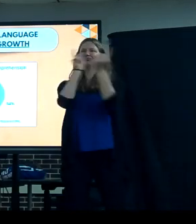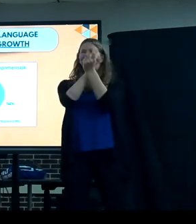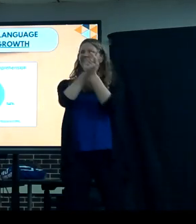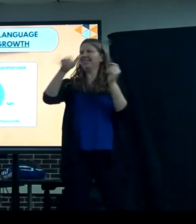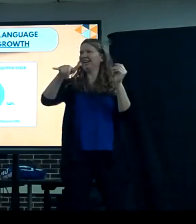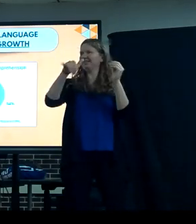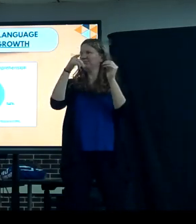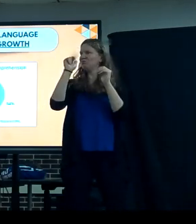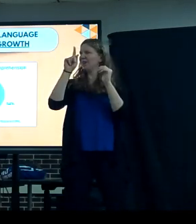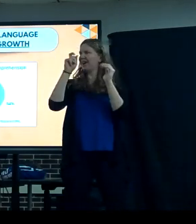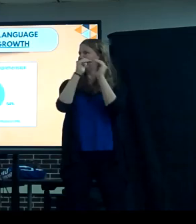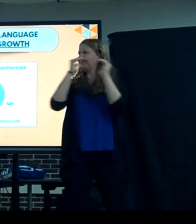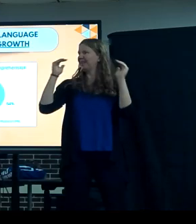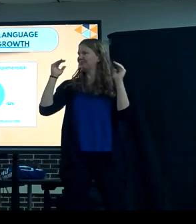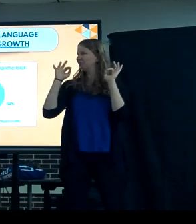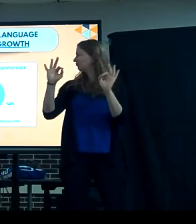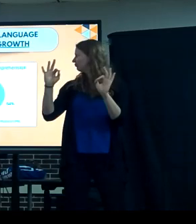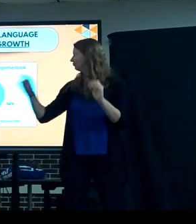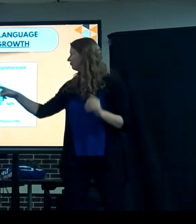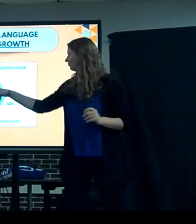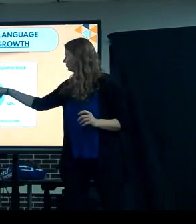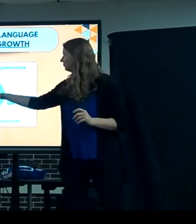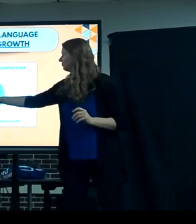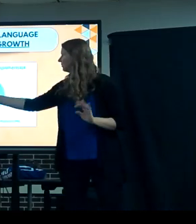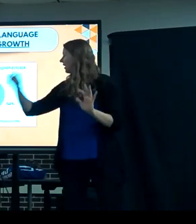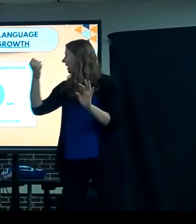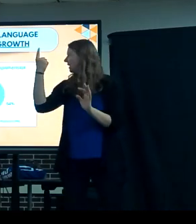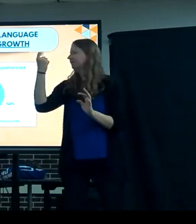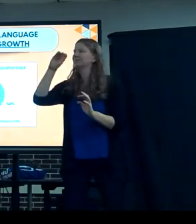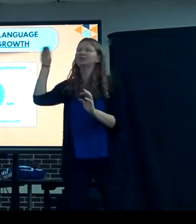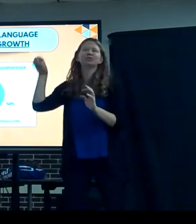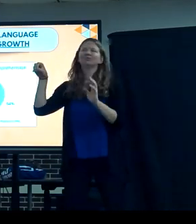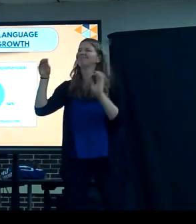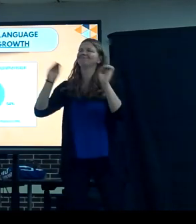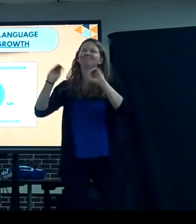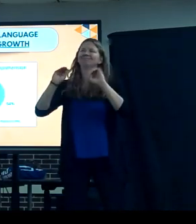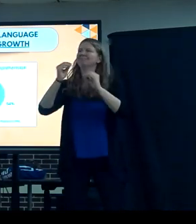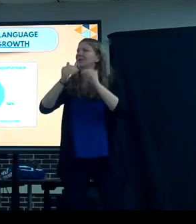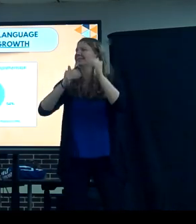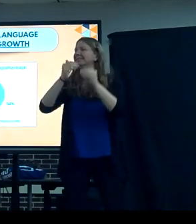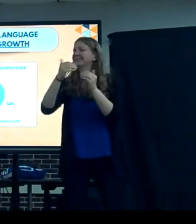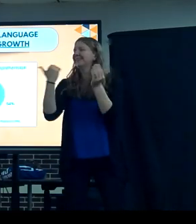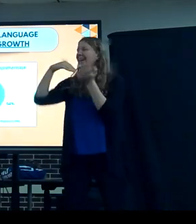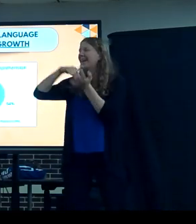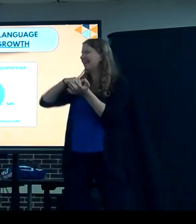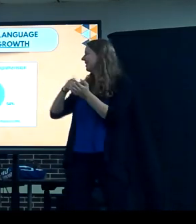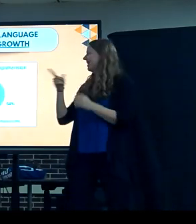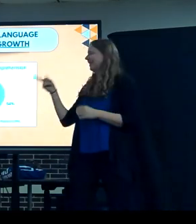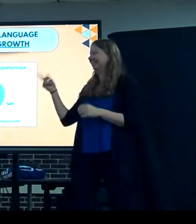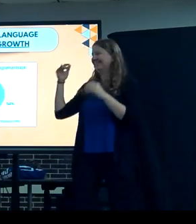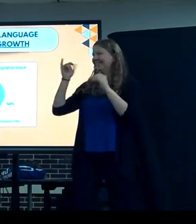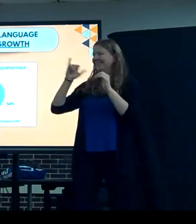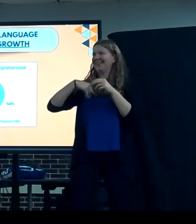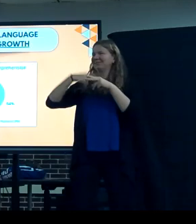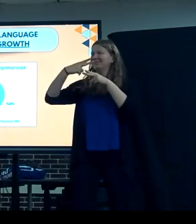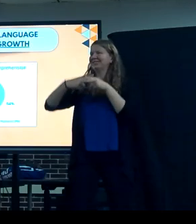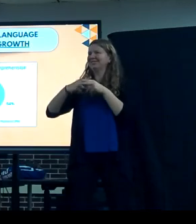25% already mastered that grade level. And then 11% did not show